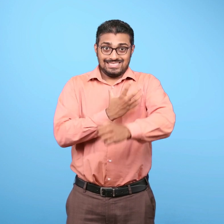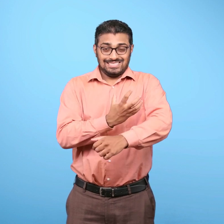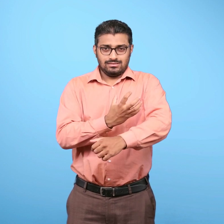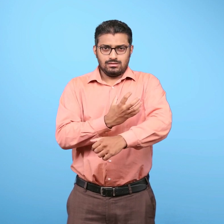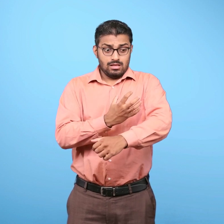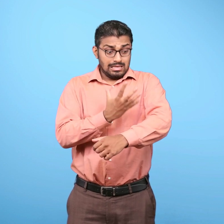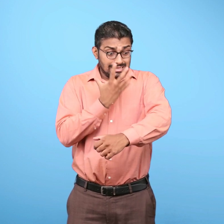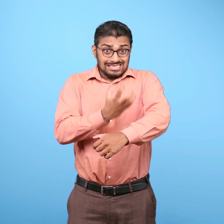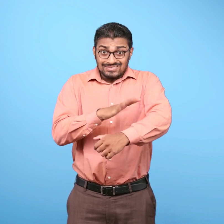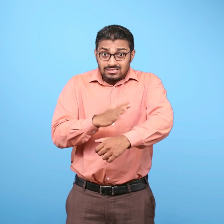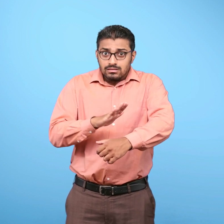change in POP be reversed?